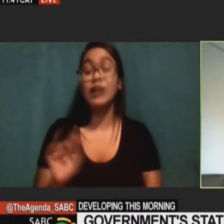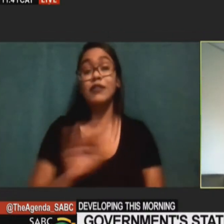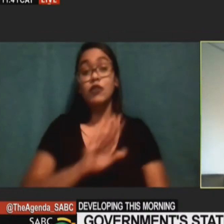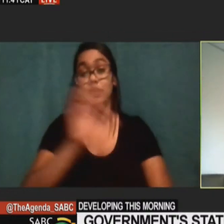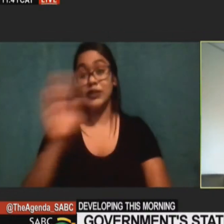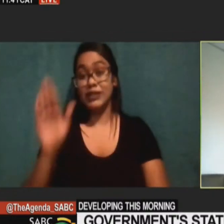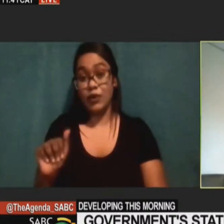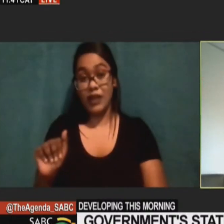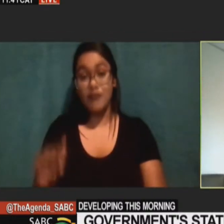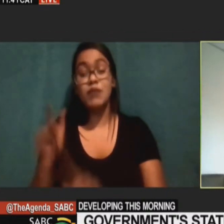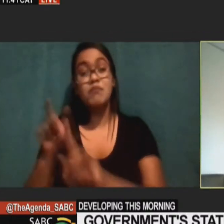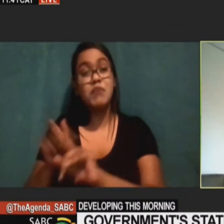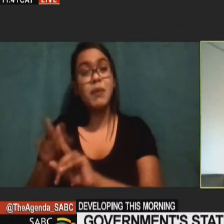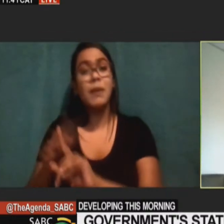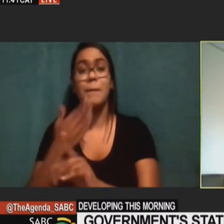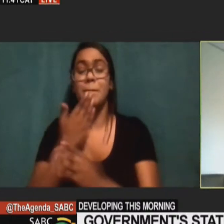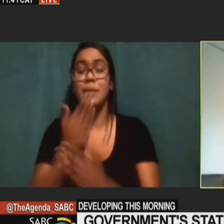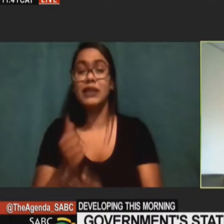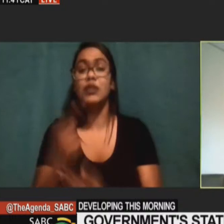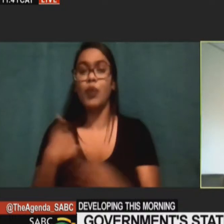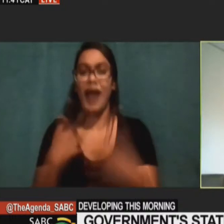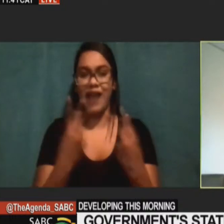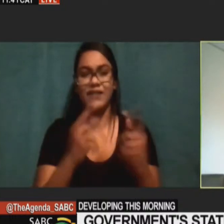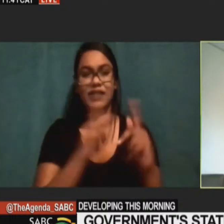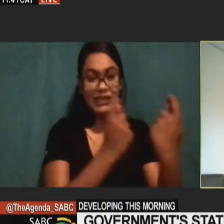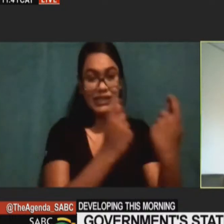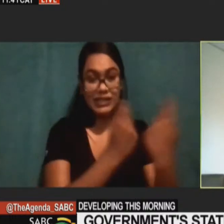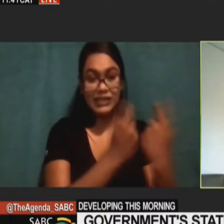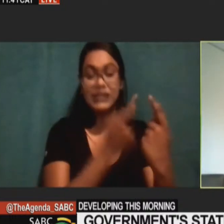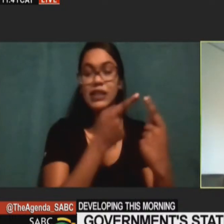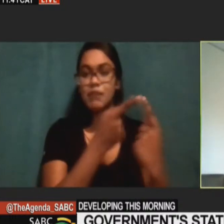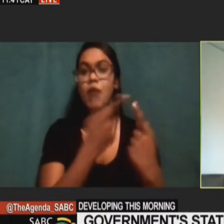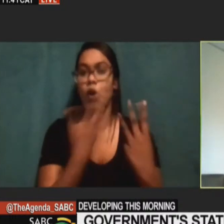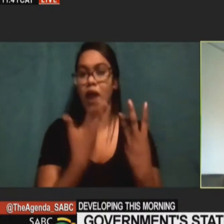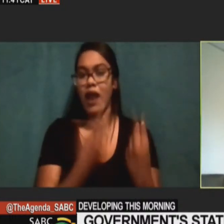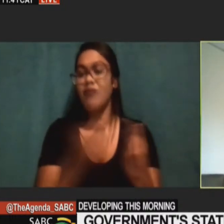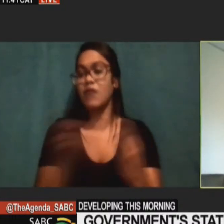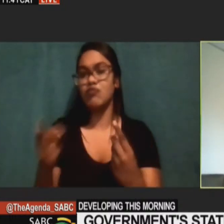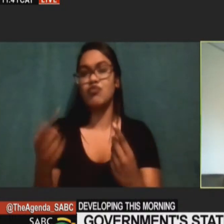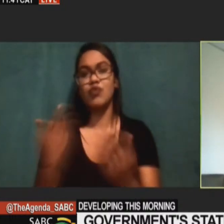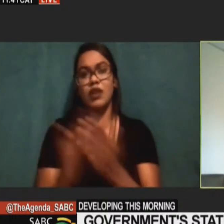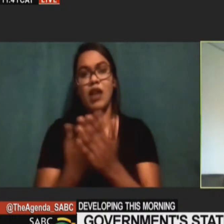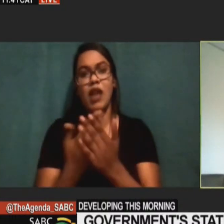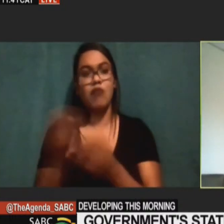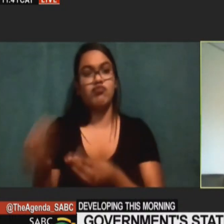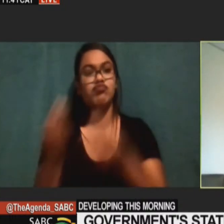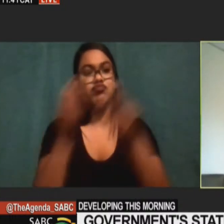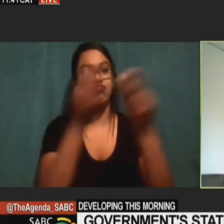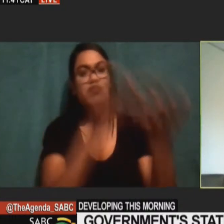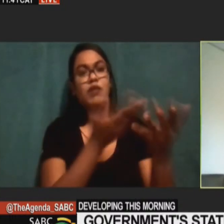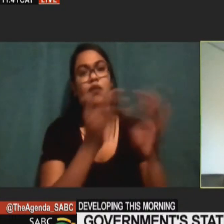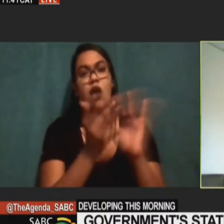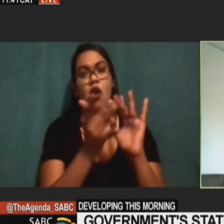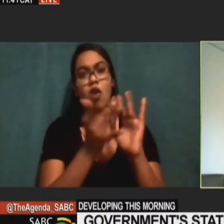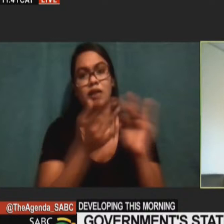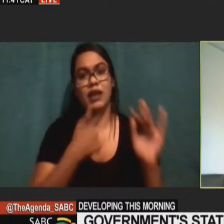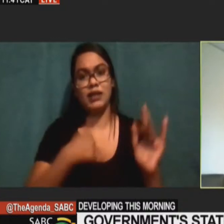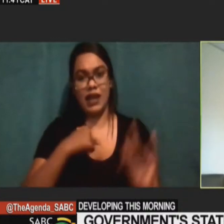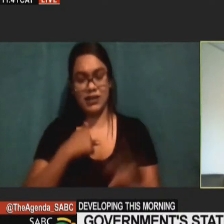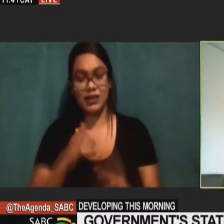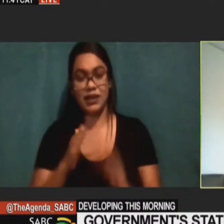you need assistance. We've got a team that's on standby 24/7 to render the necessary consular services. Thank you very